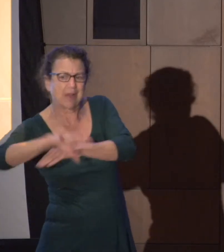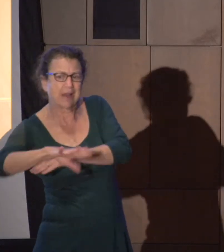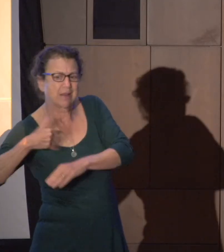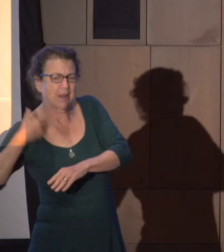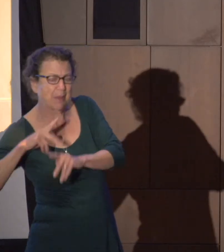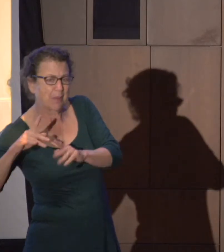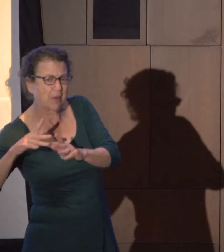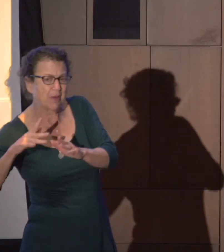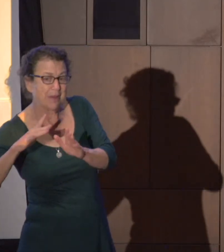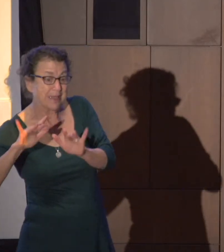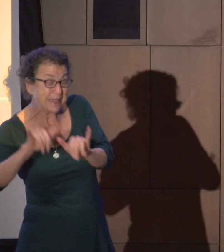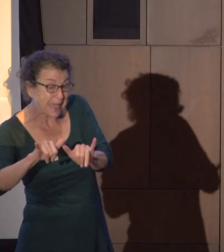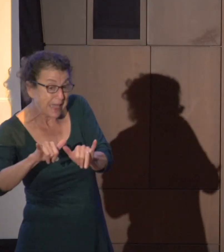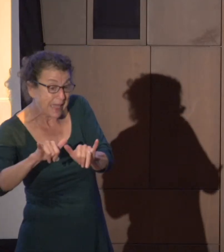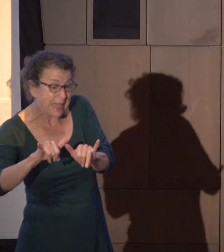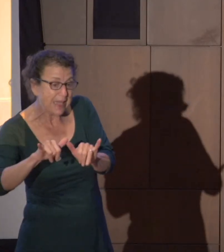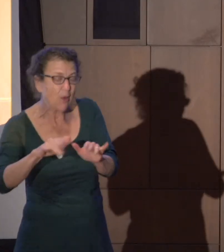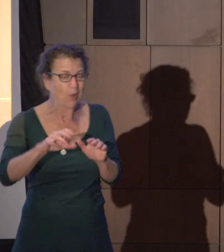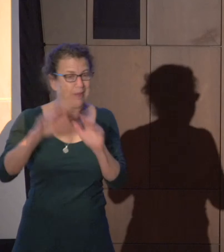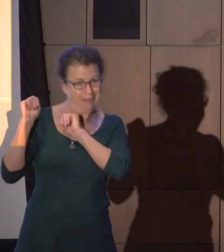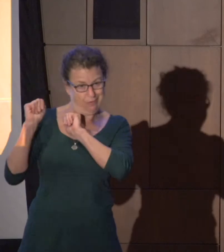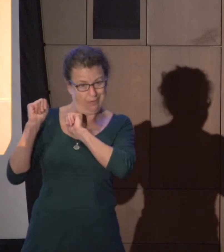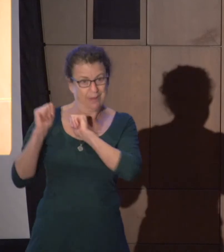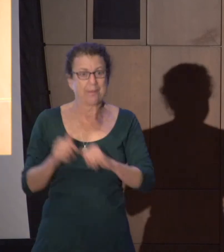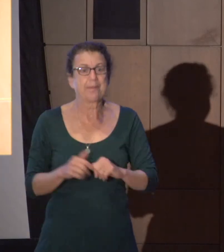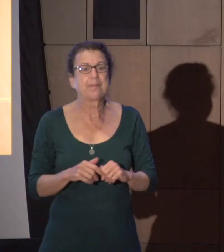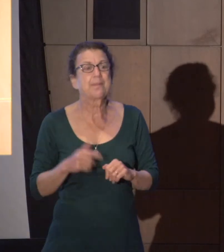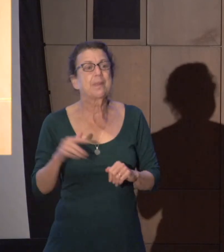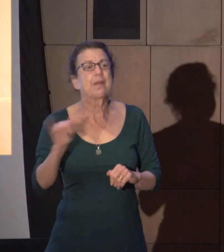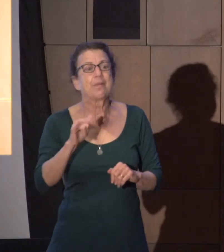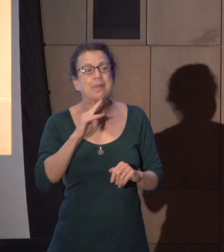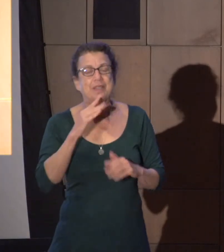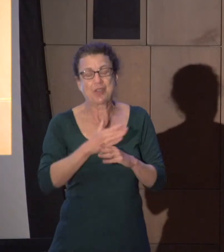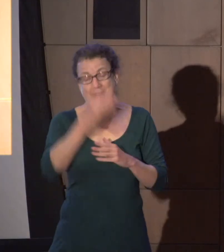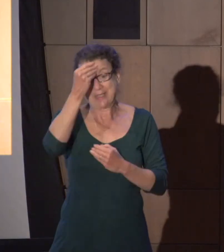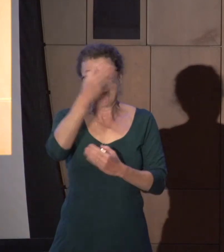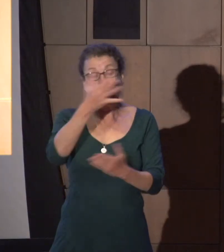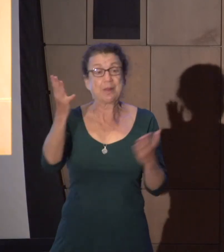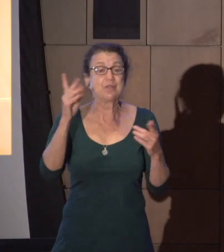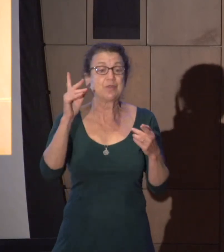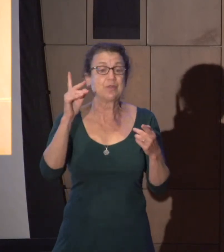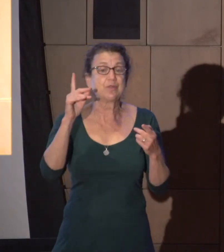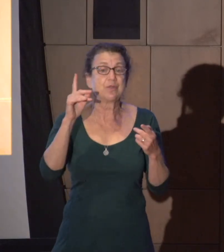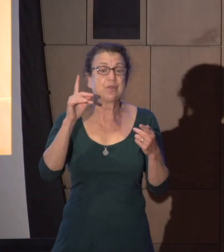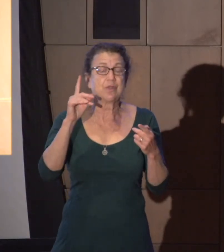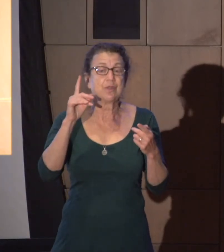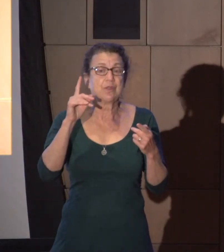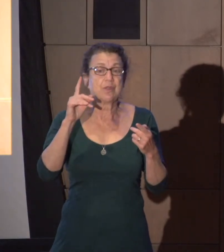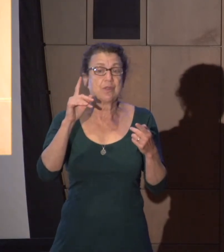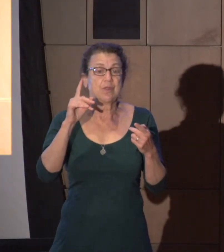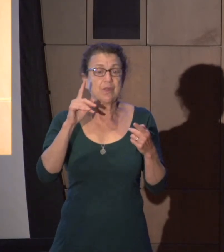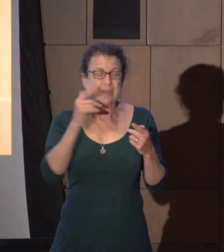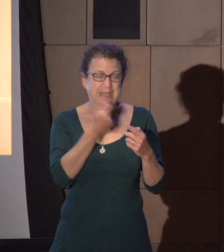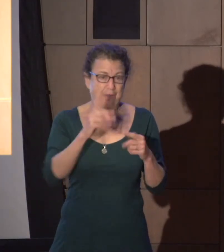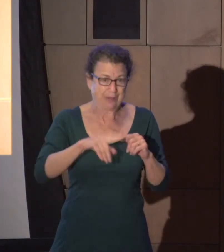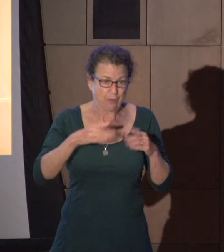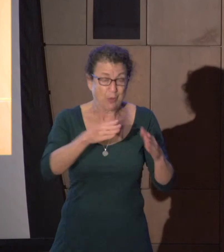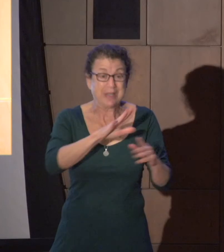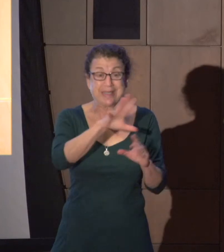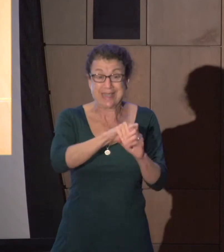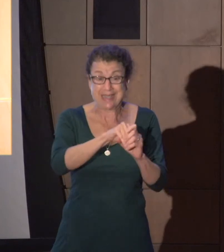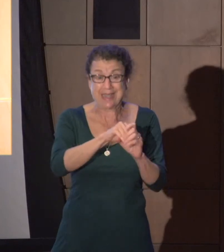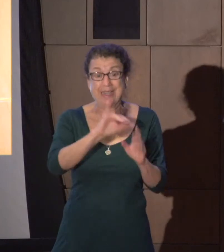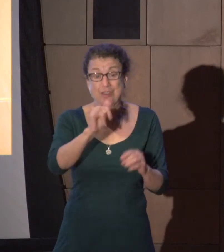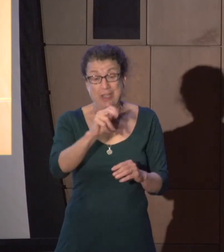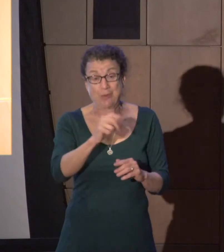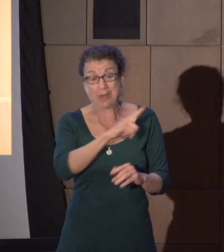people plan to stay in or leave the Granite State. We were also able to share this information in a number of ways, including at a